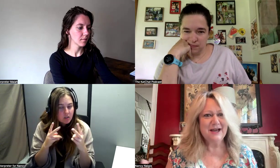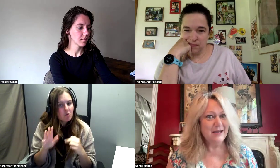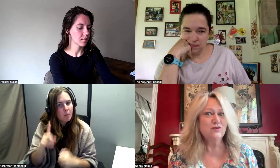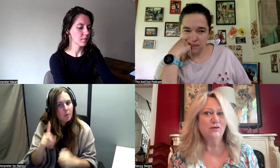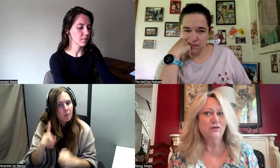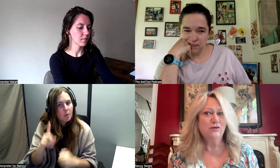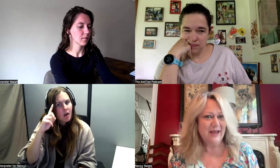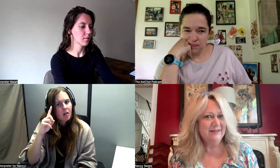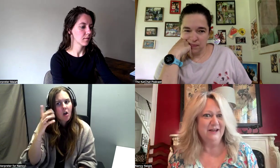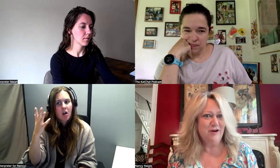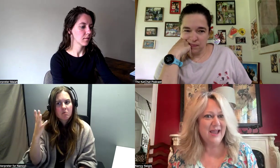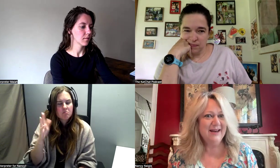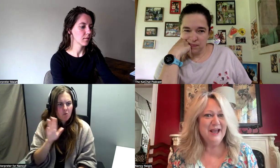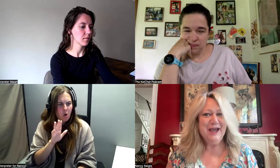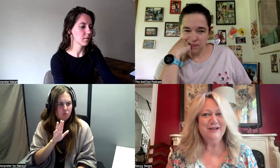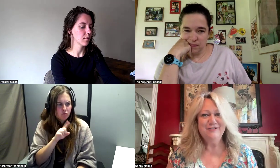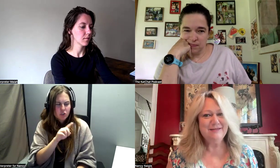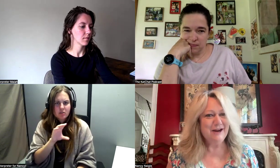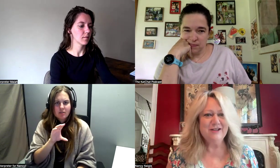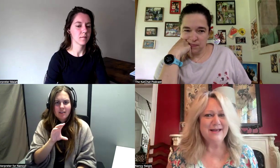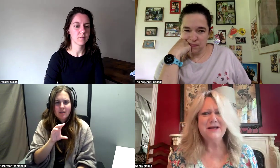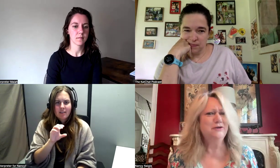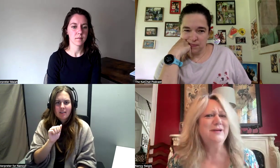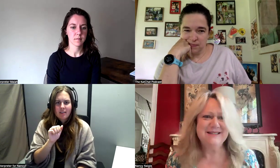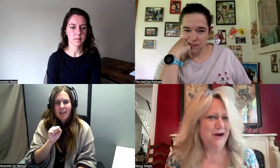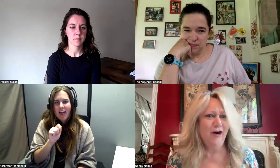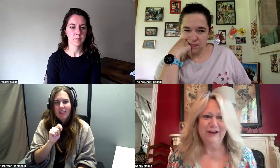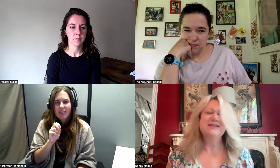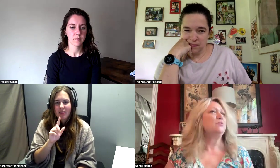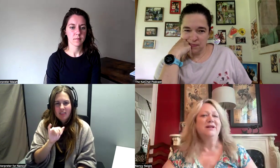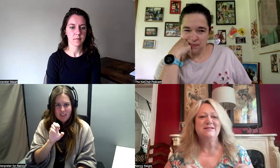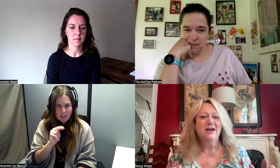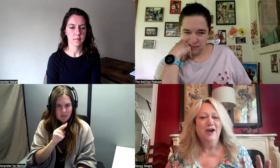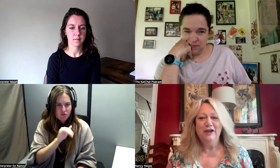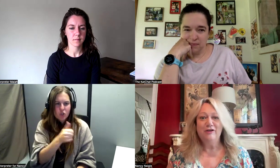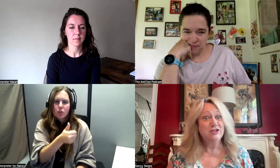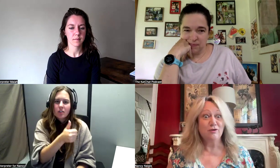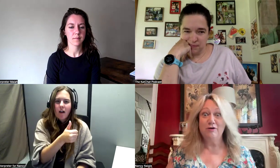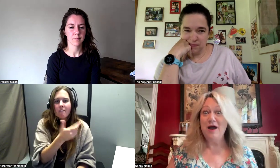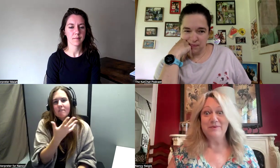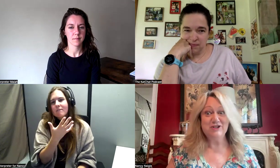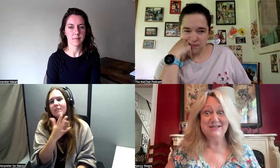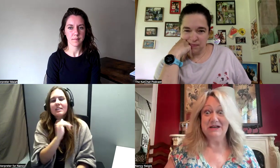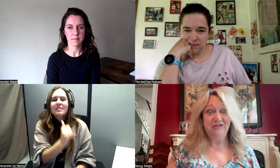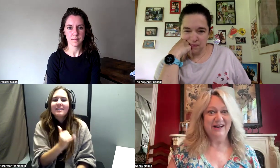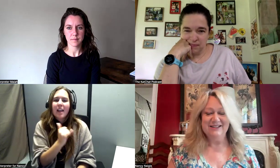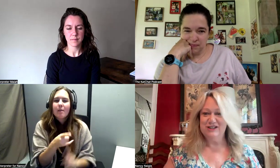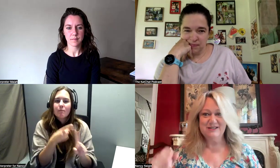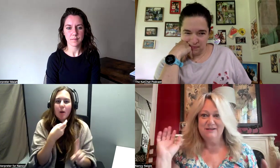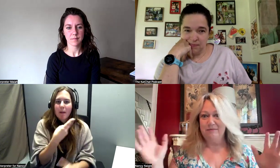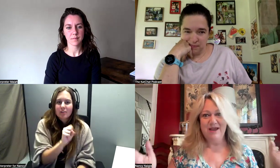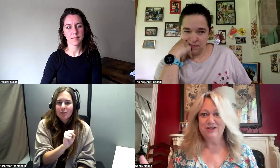it's high school Kathleen, right? And you get there, and that's not who it is at all. This woman is, she's grown up, and she's different,